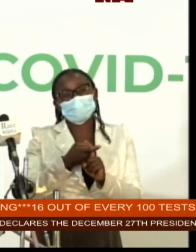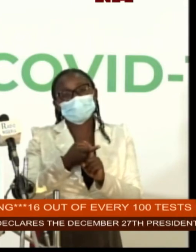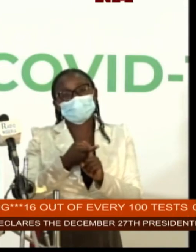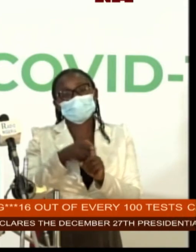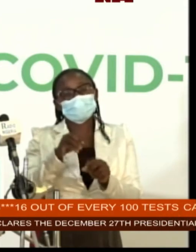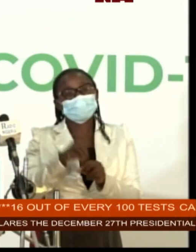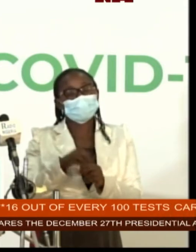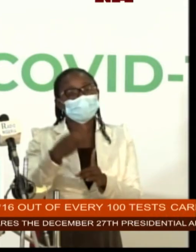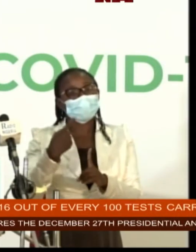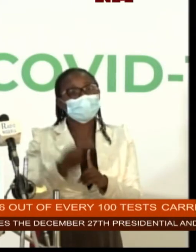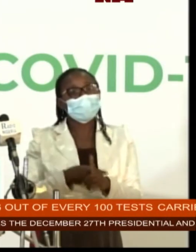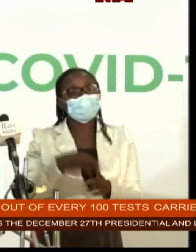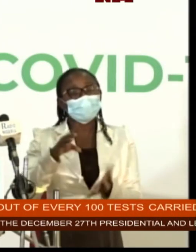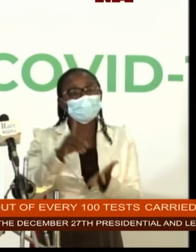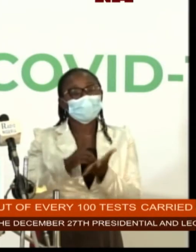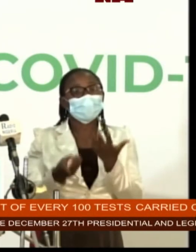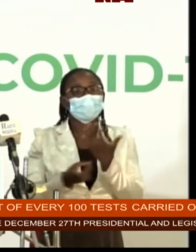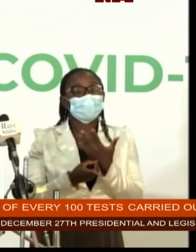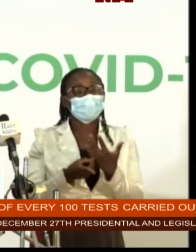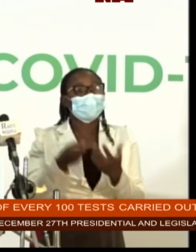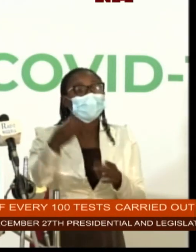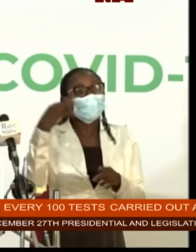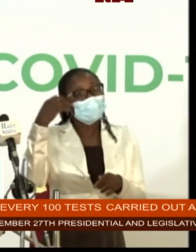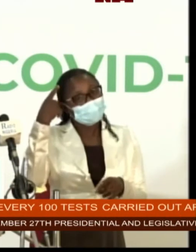in the month of December from COVID-19